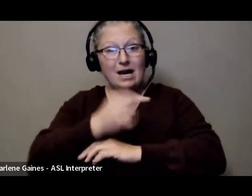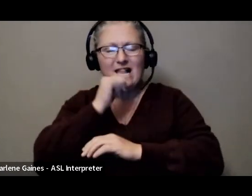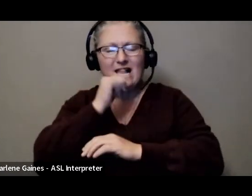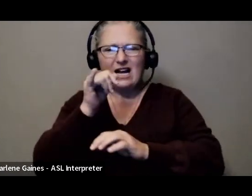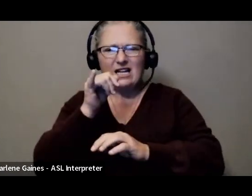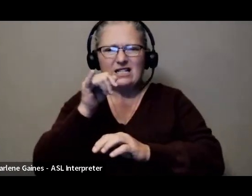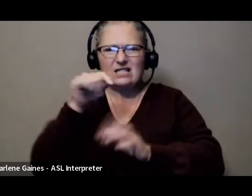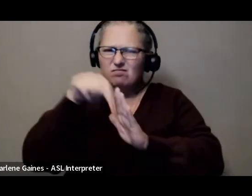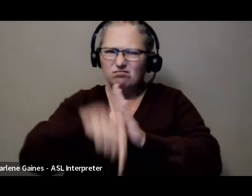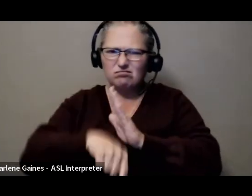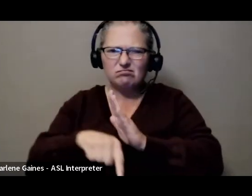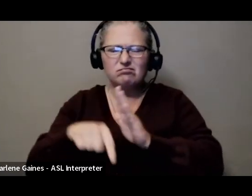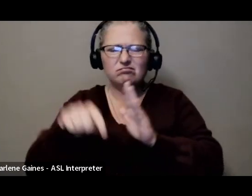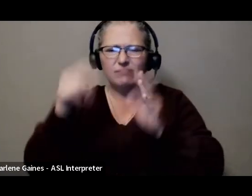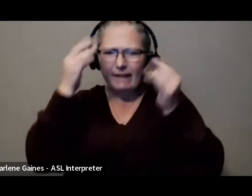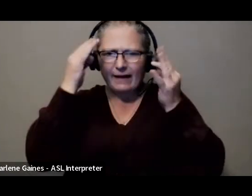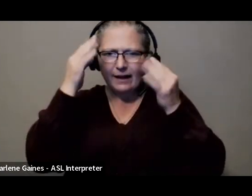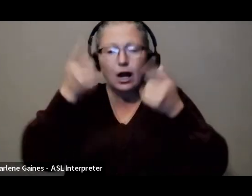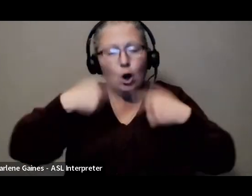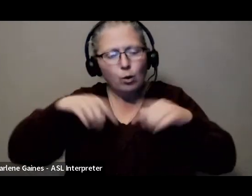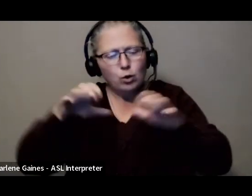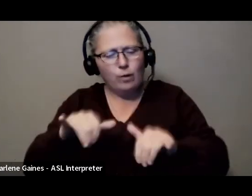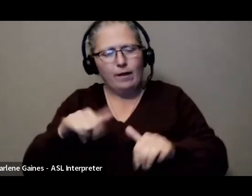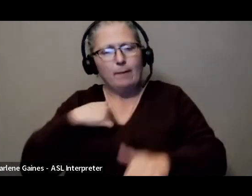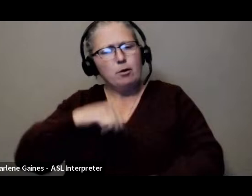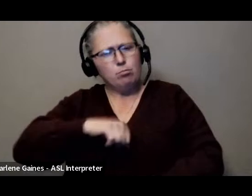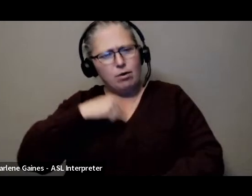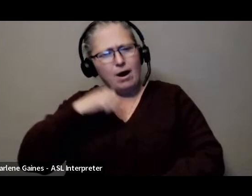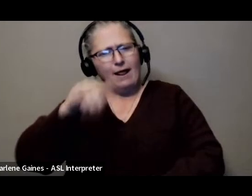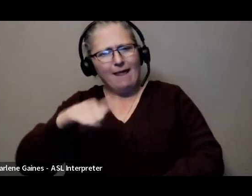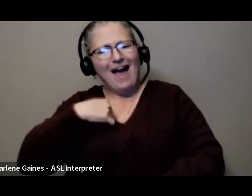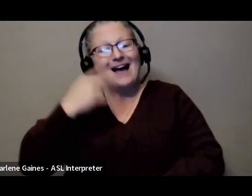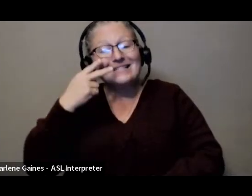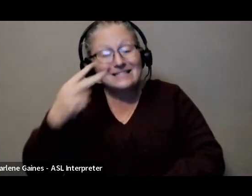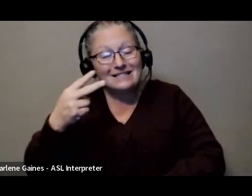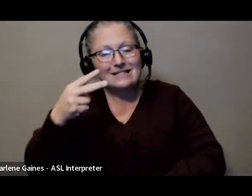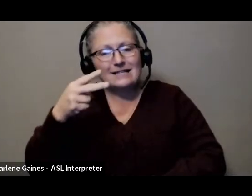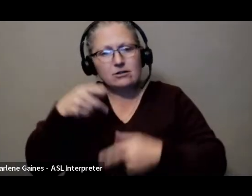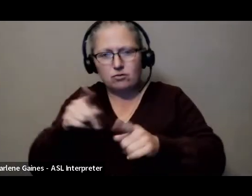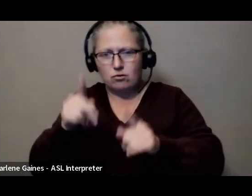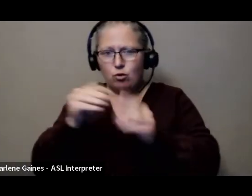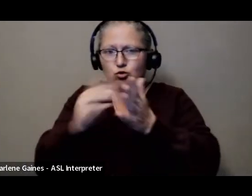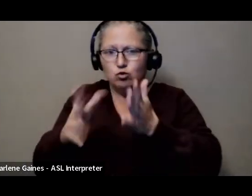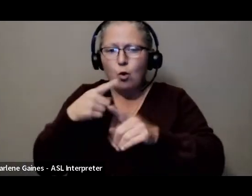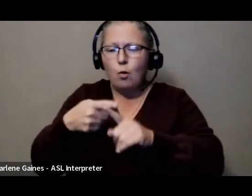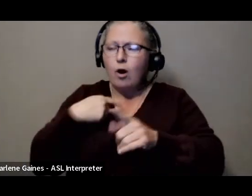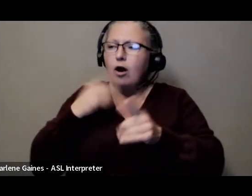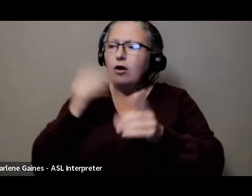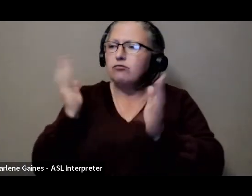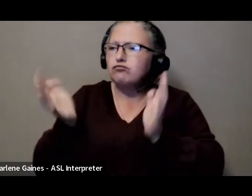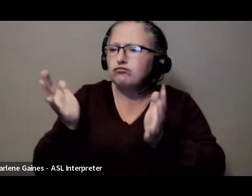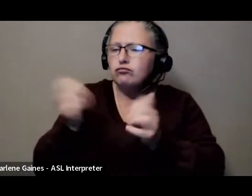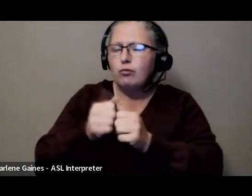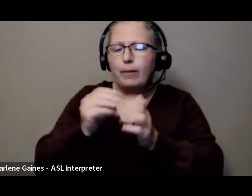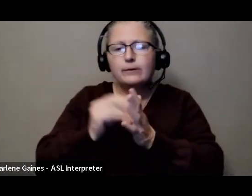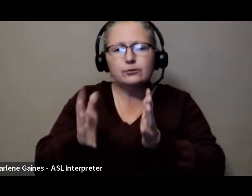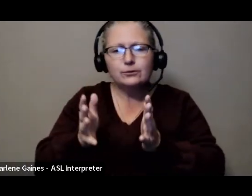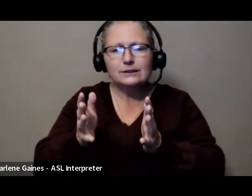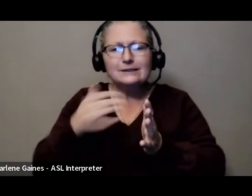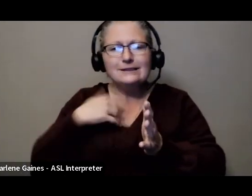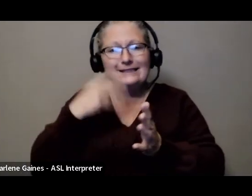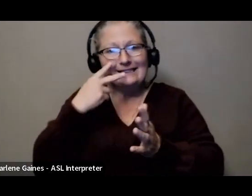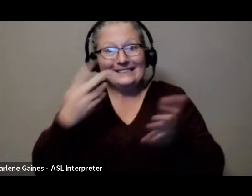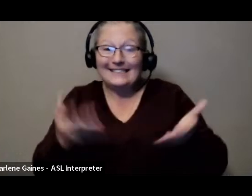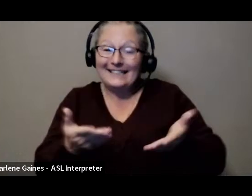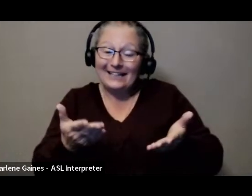thinking. And we do that. And I'm proud of that because I see it in the students when I see and talk with them. And I see it